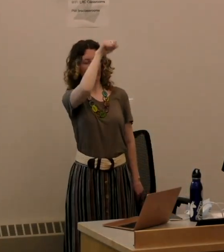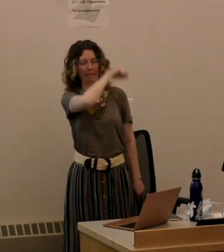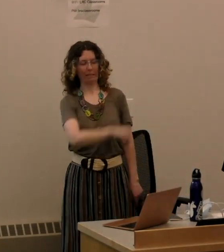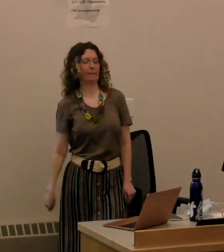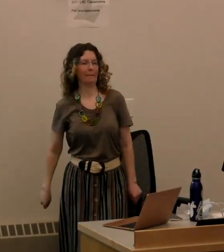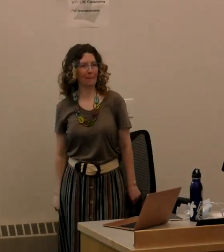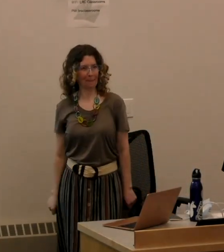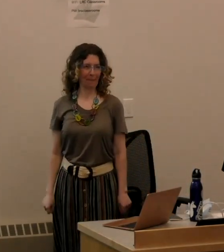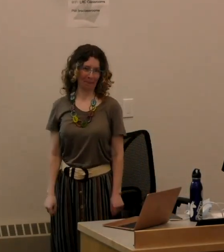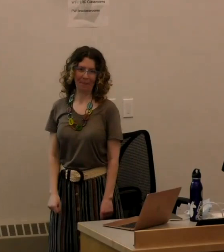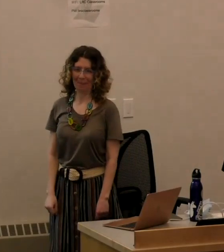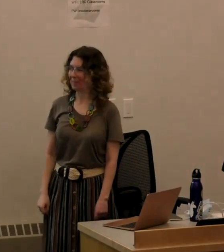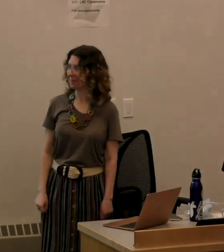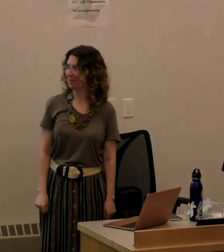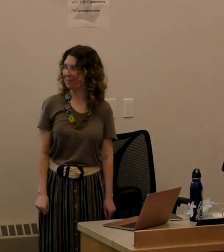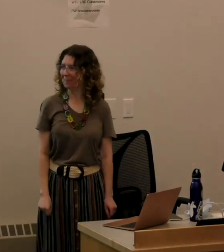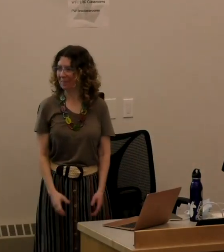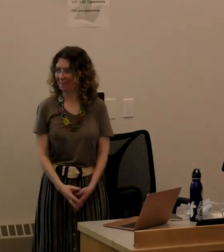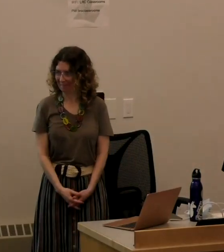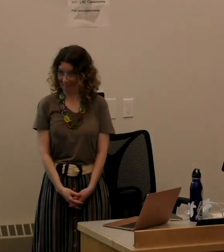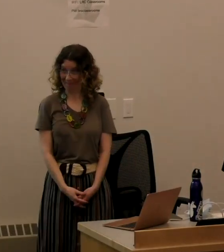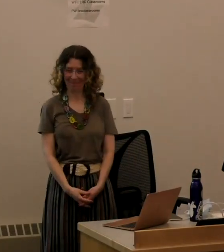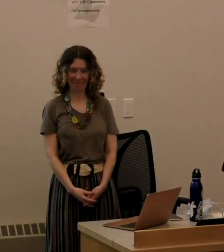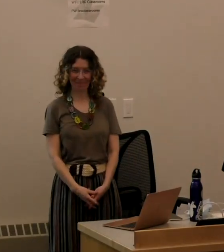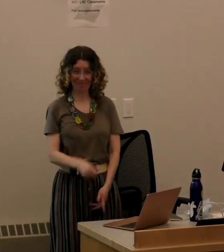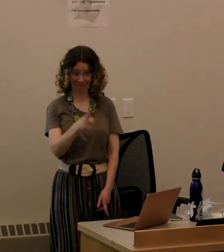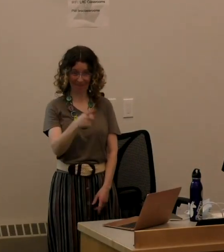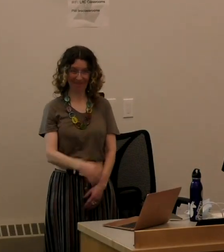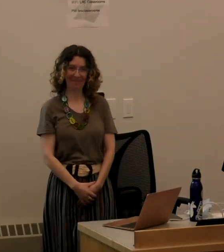Yeah, I totally 100% agree with what you just stated.